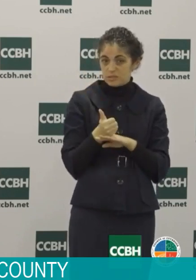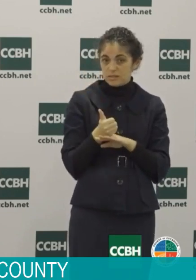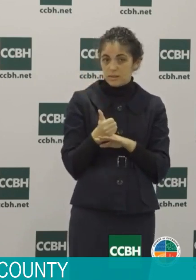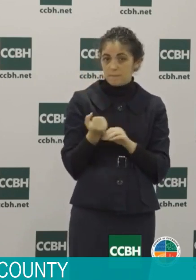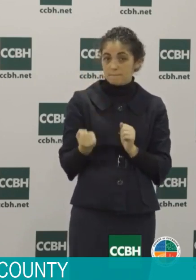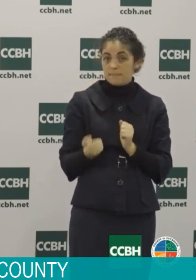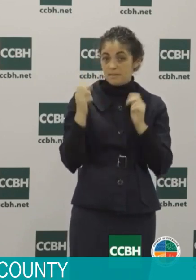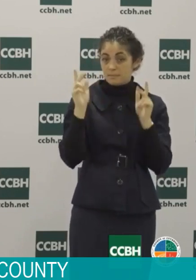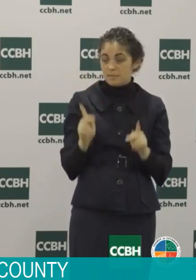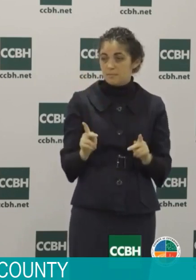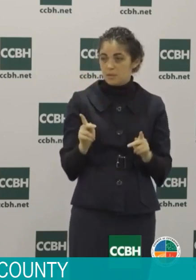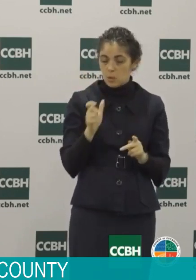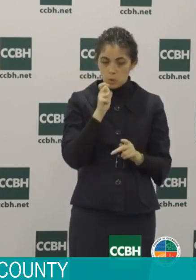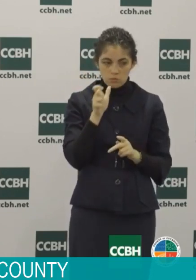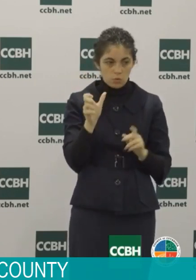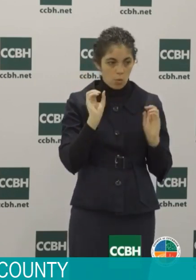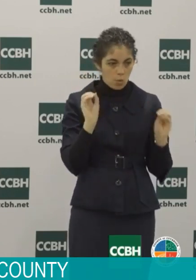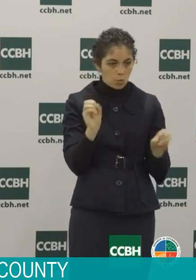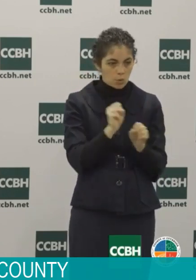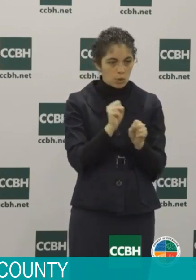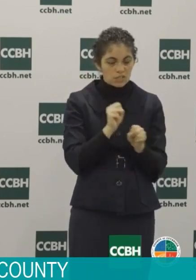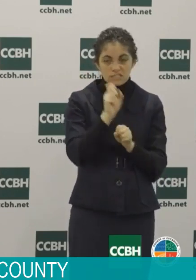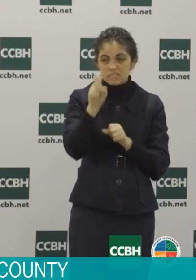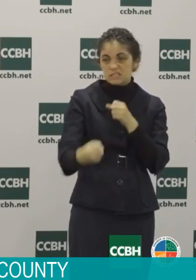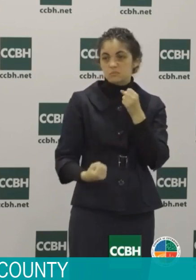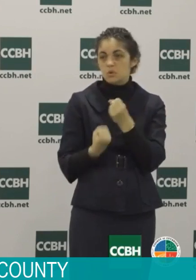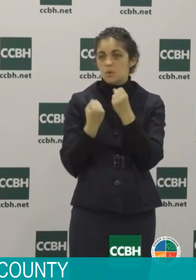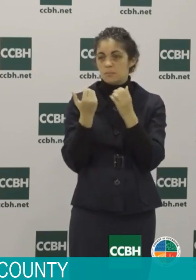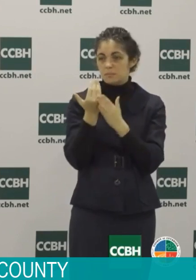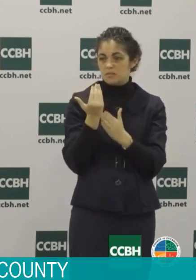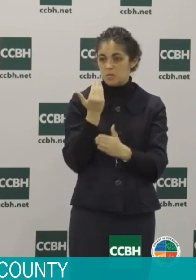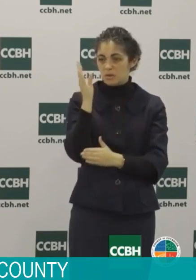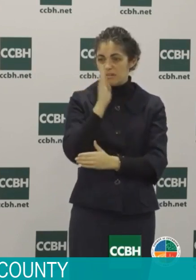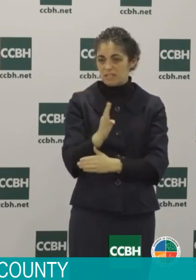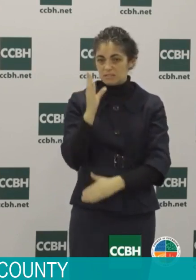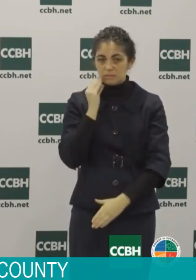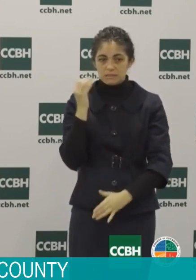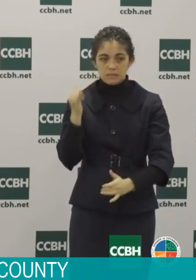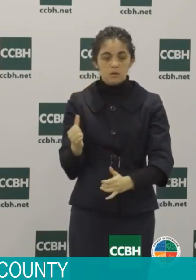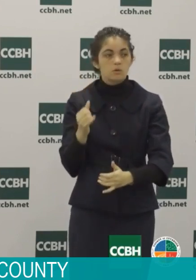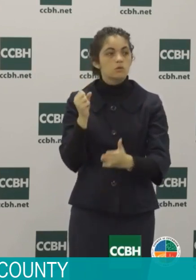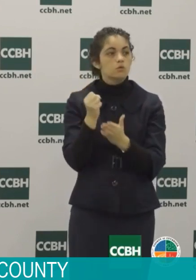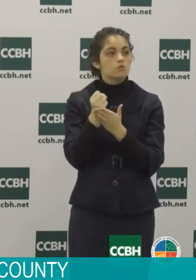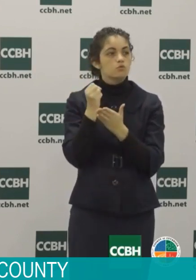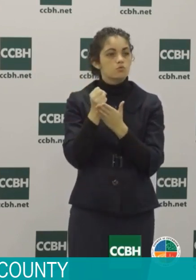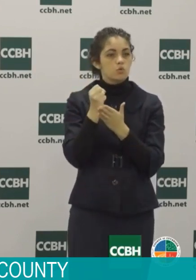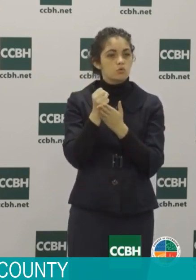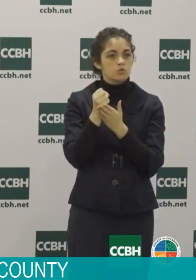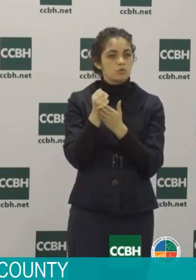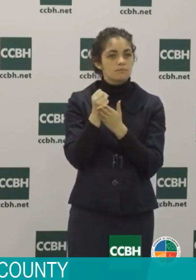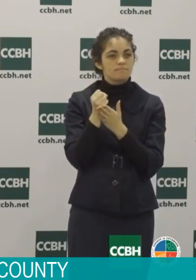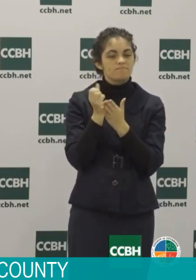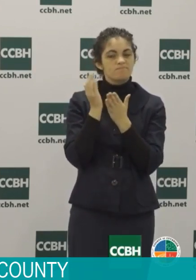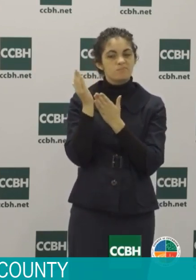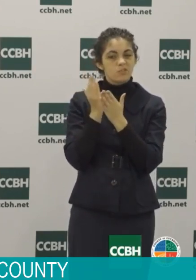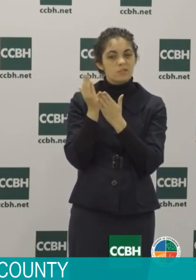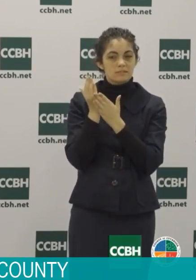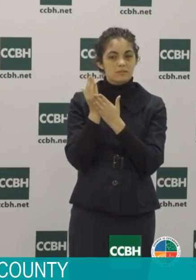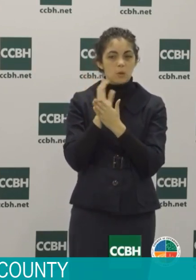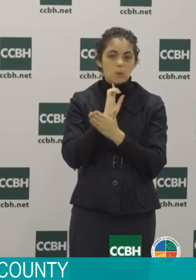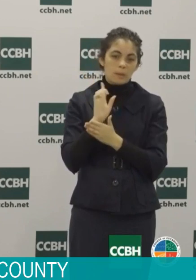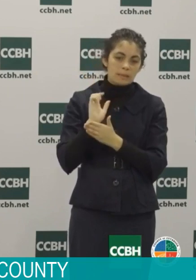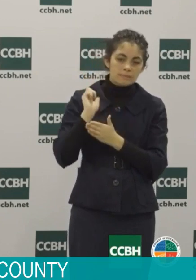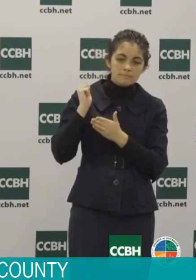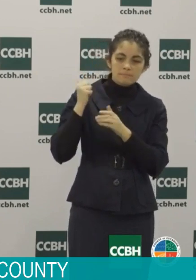people are out of work or they're needing supports they haven't in the past, and our social service agencies are stepping up and really